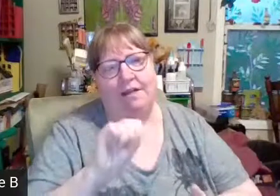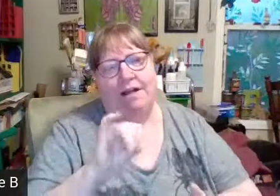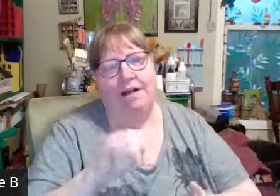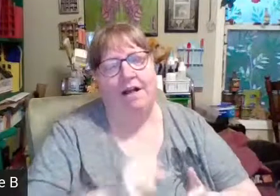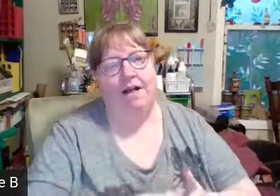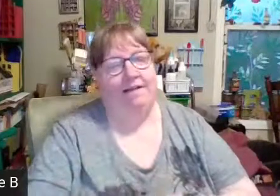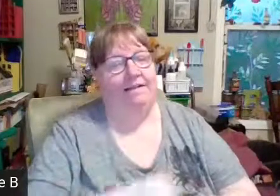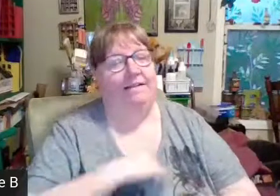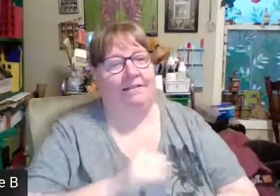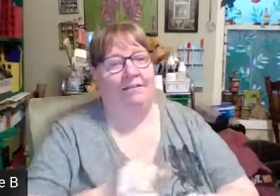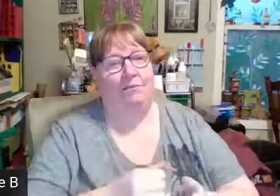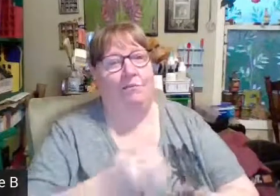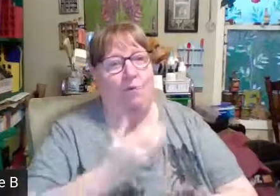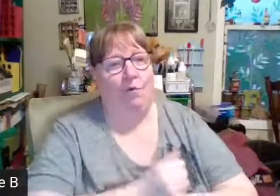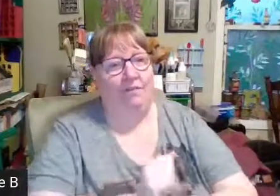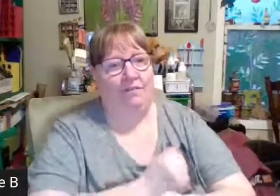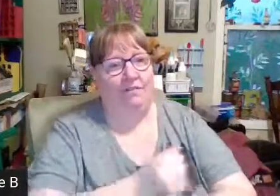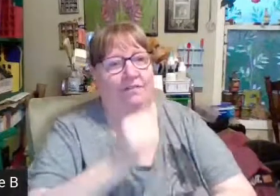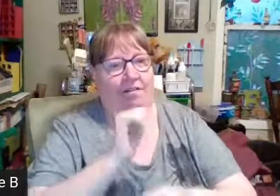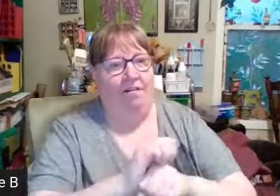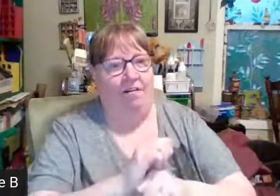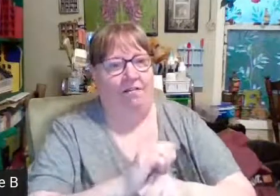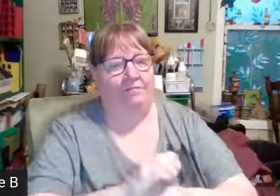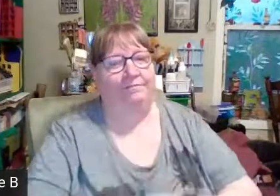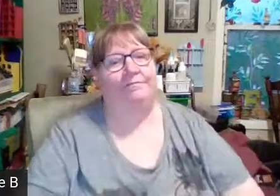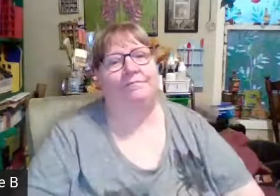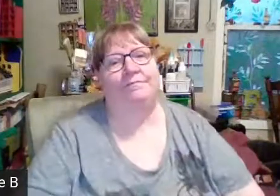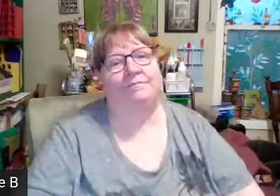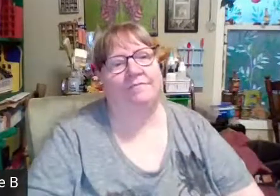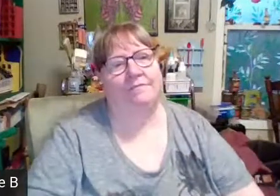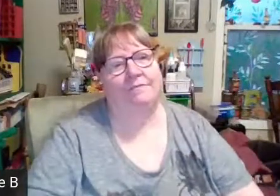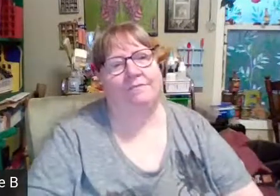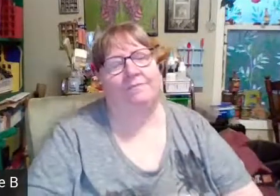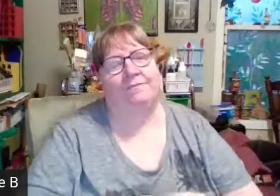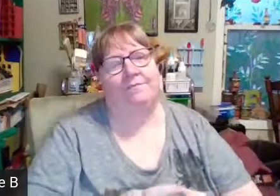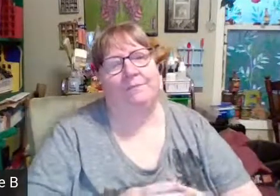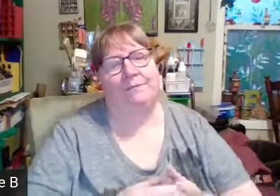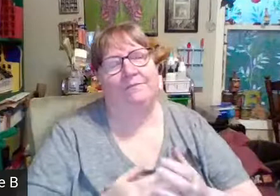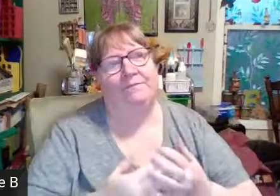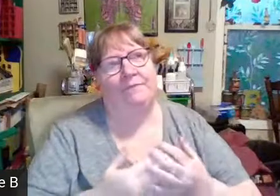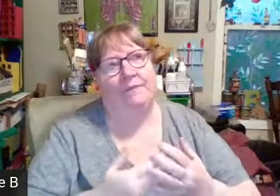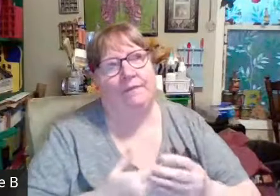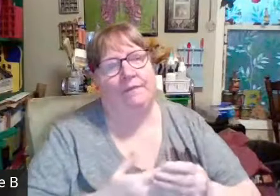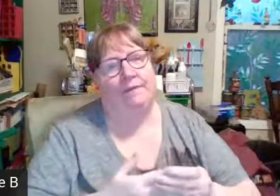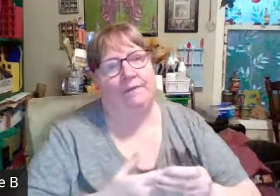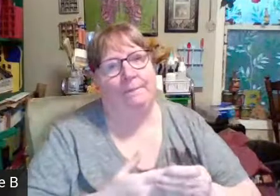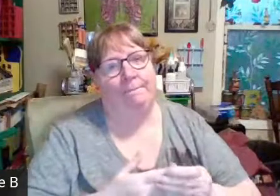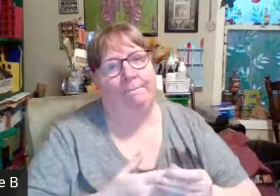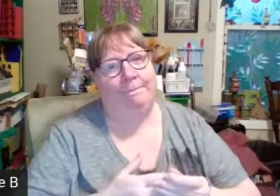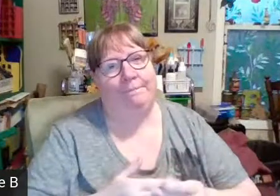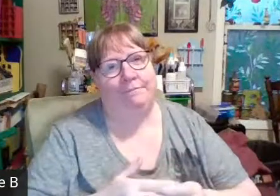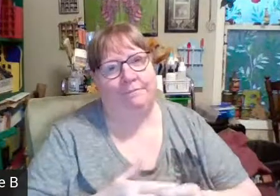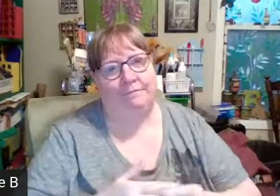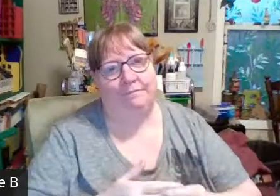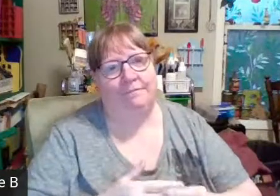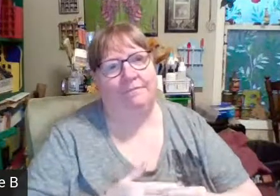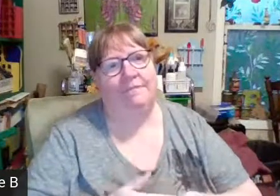on. So they're looking for things in these three or four different themes. So if it's like Jean Peter said, if it's favorite colors,